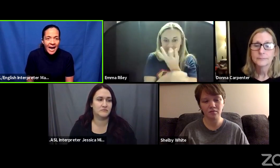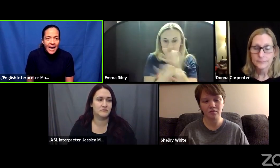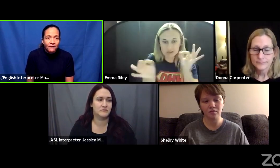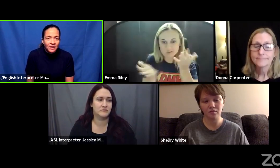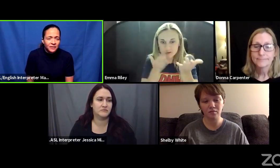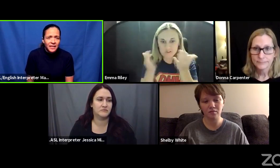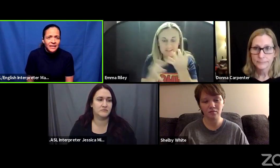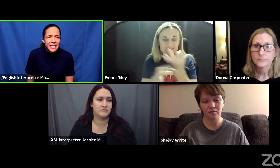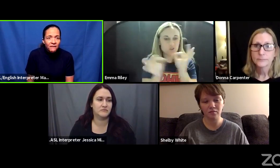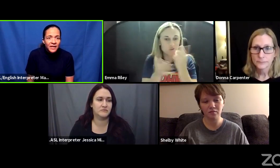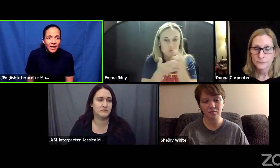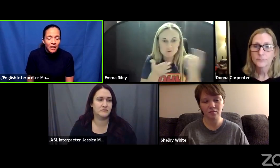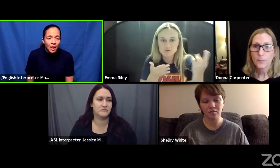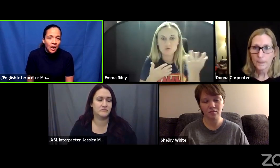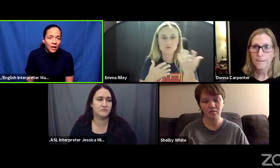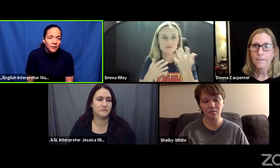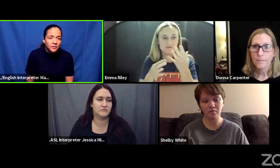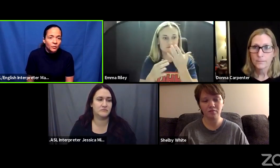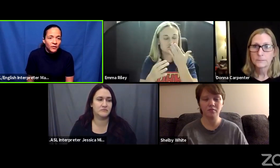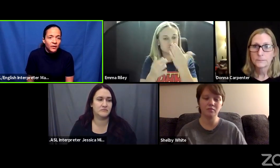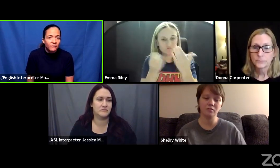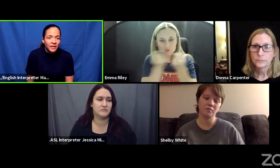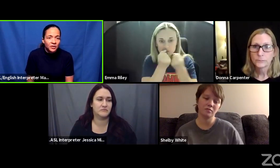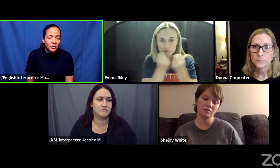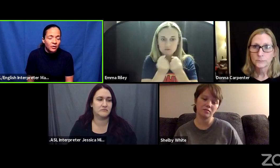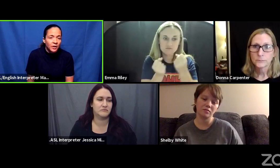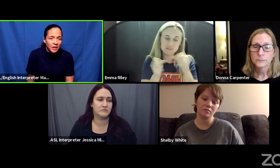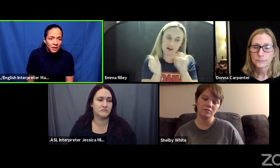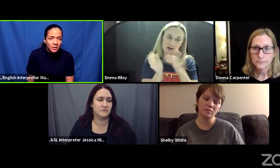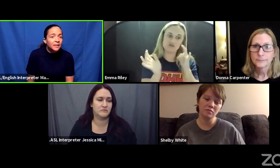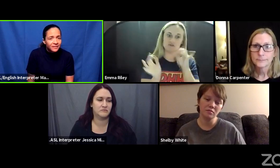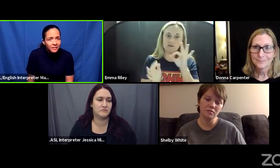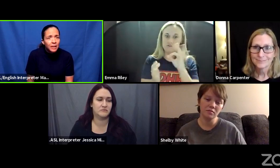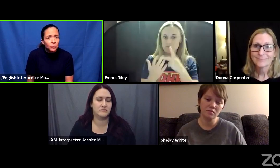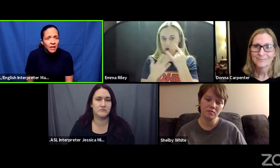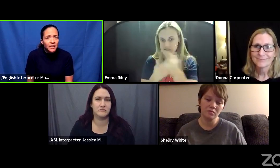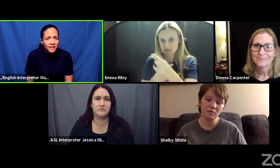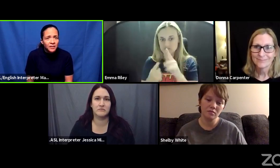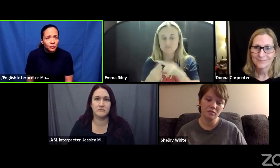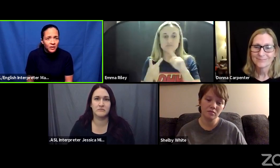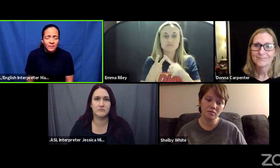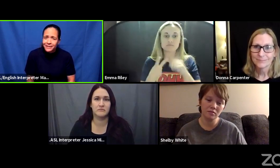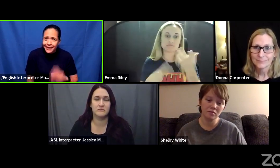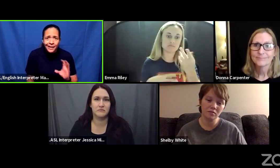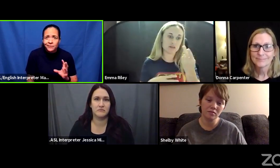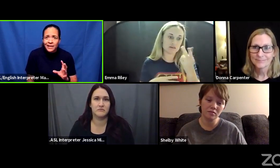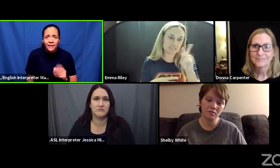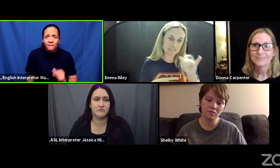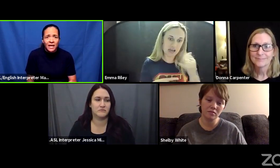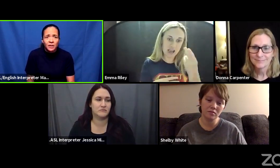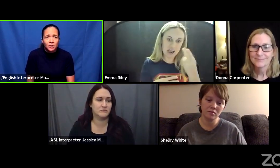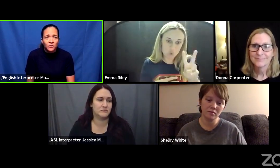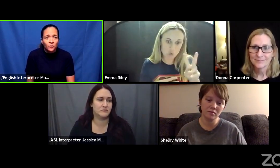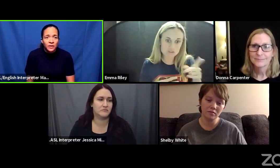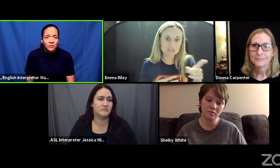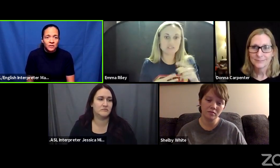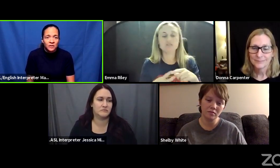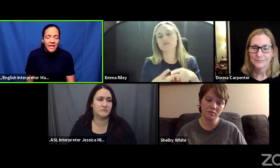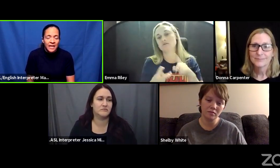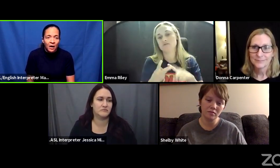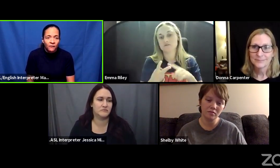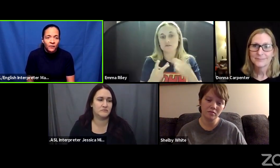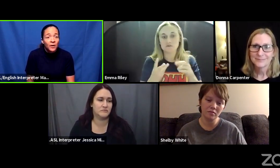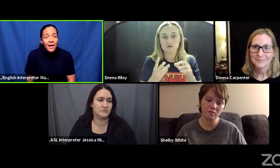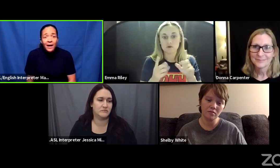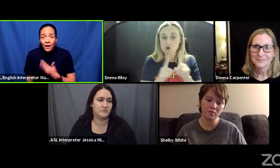not have a significant loss with their vision or their hearing, still get in touch with them and take advantage of the